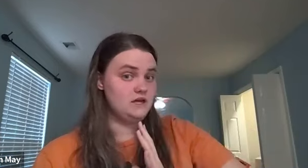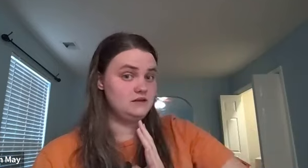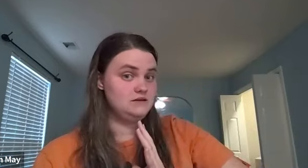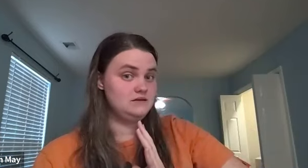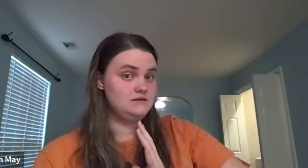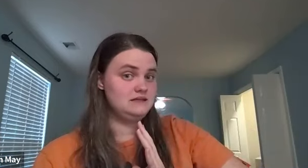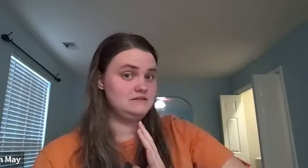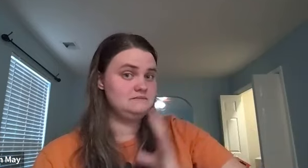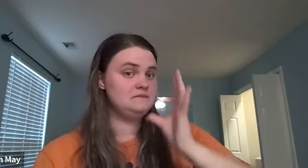woman.